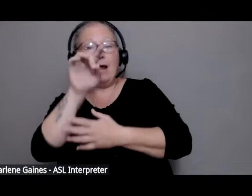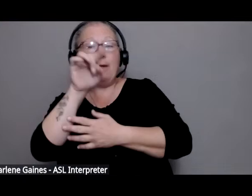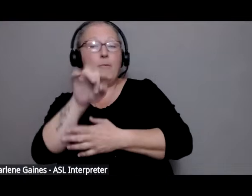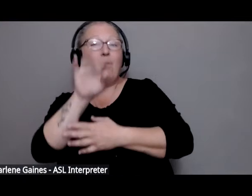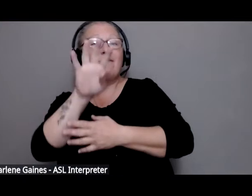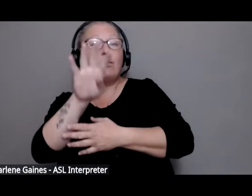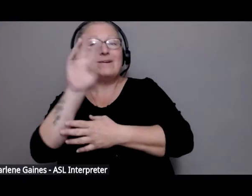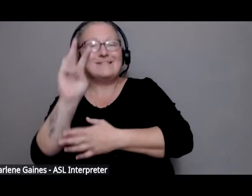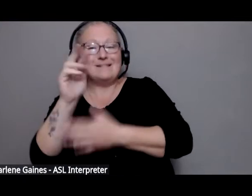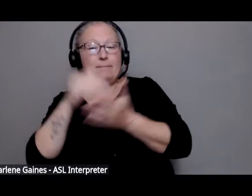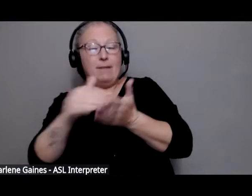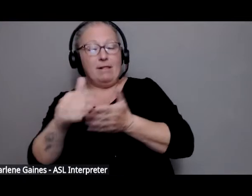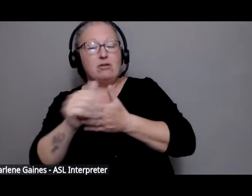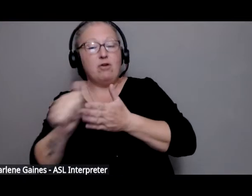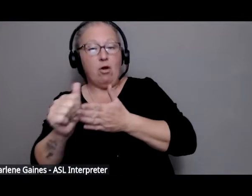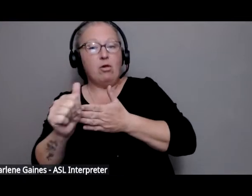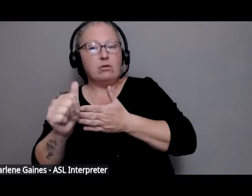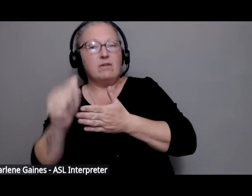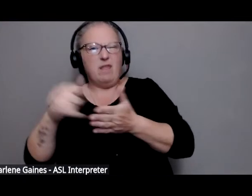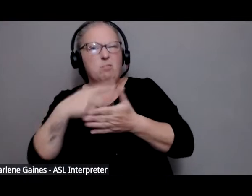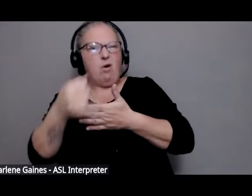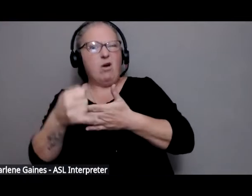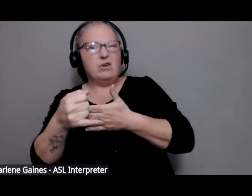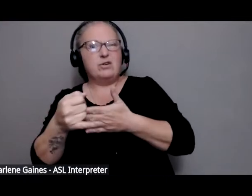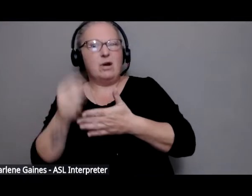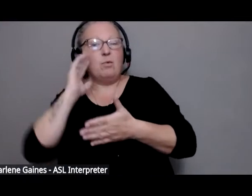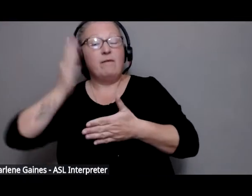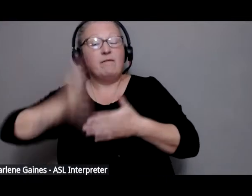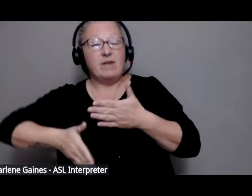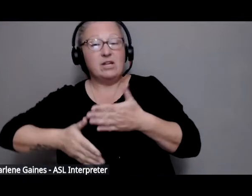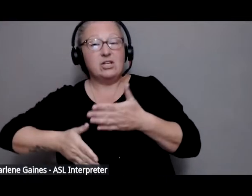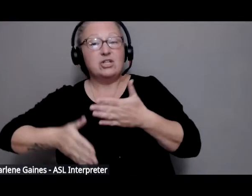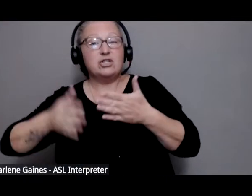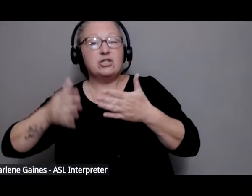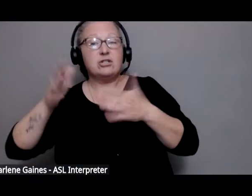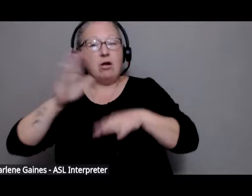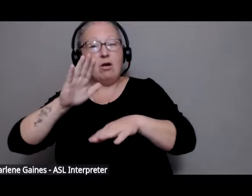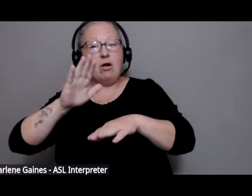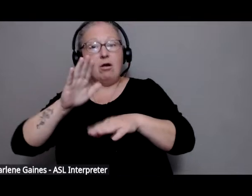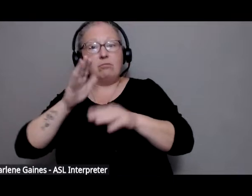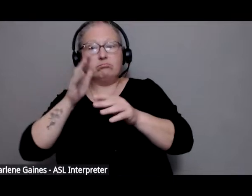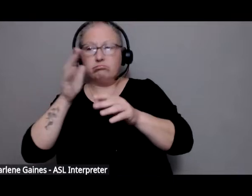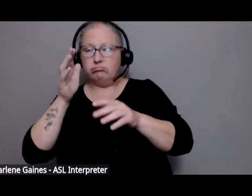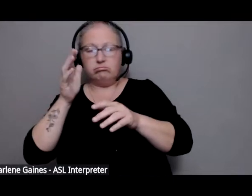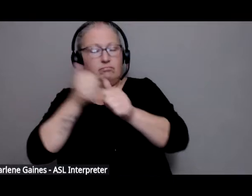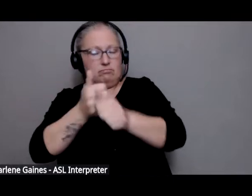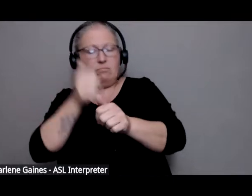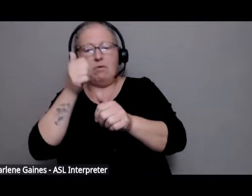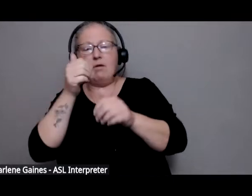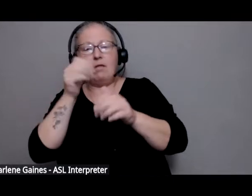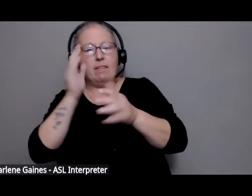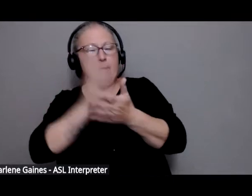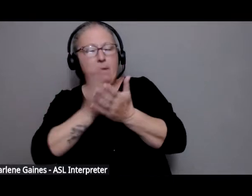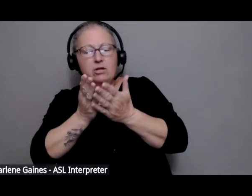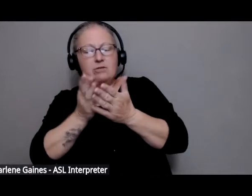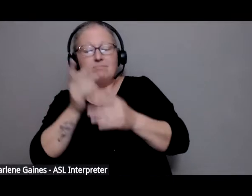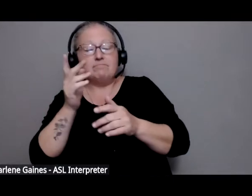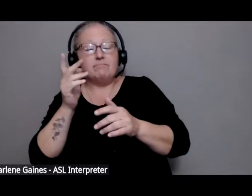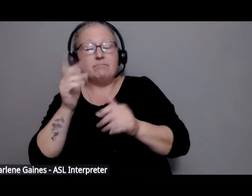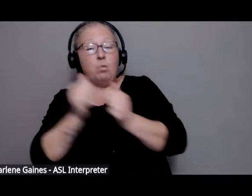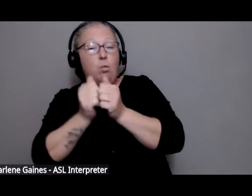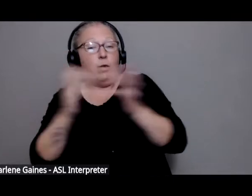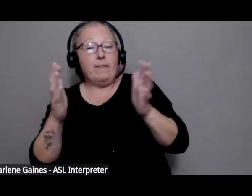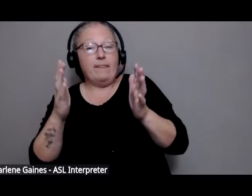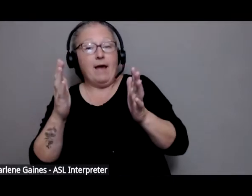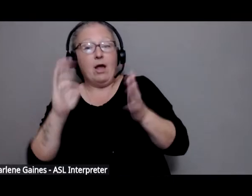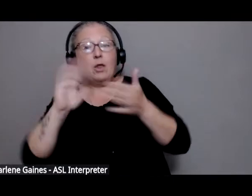$8.46 million, and the work will be completed on budget. There's no way we could have done this without the support